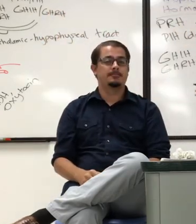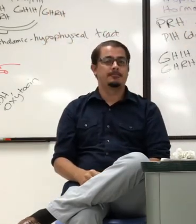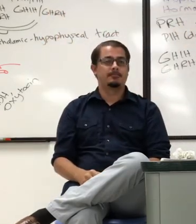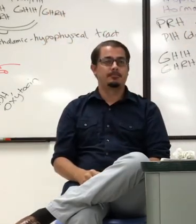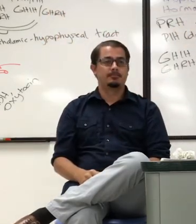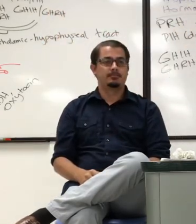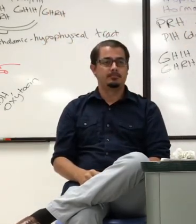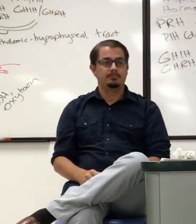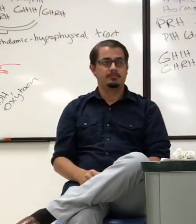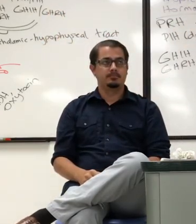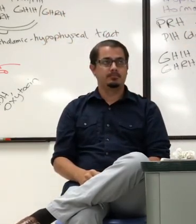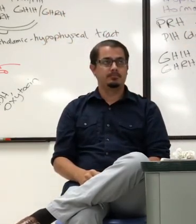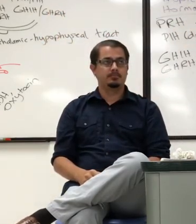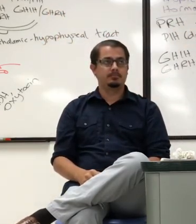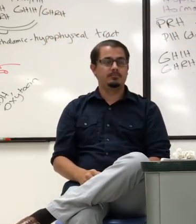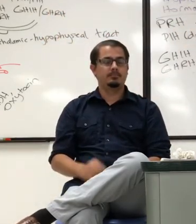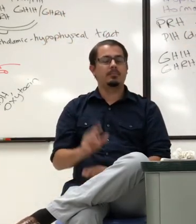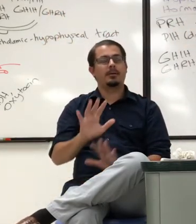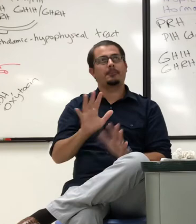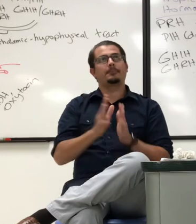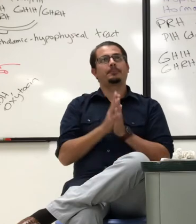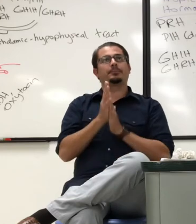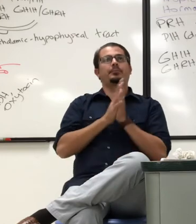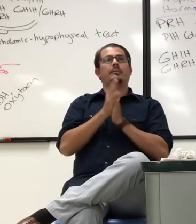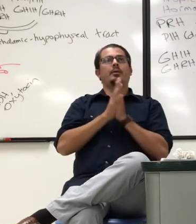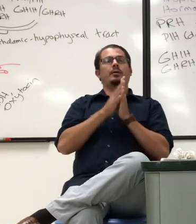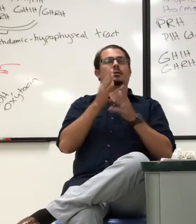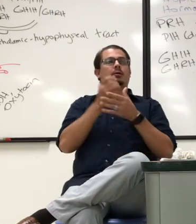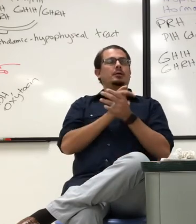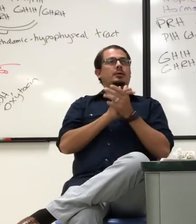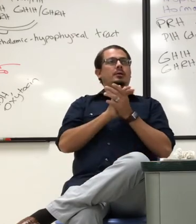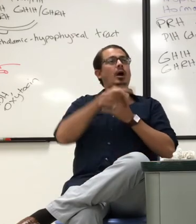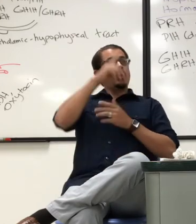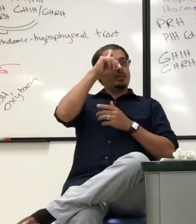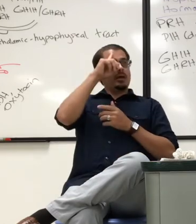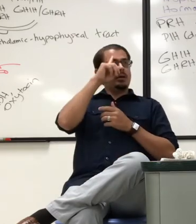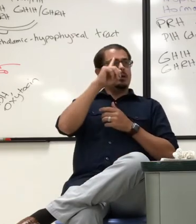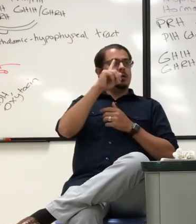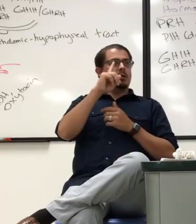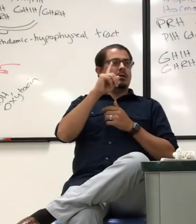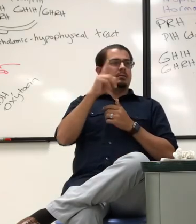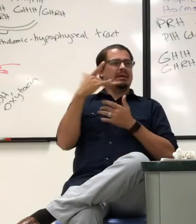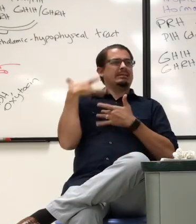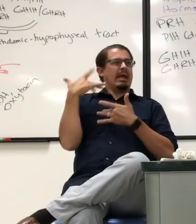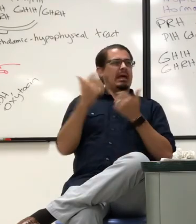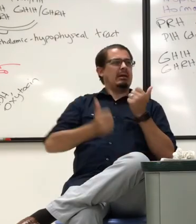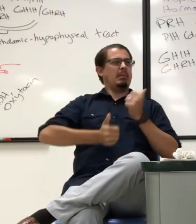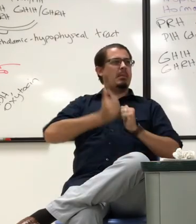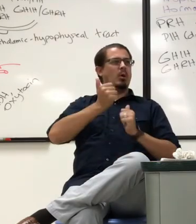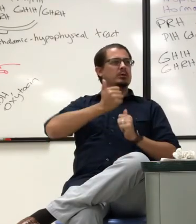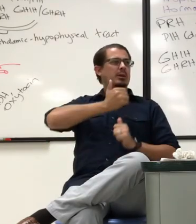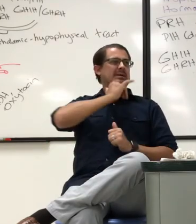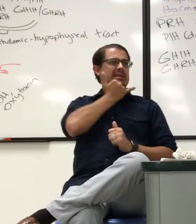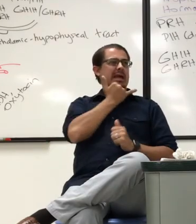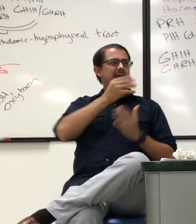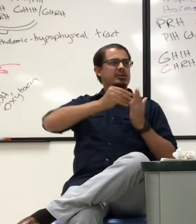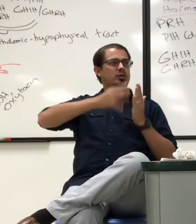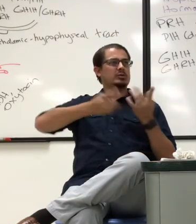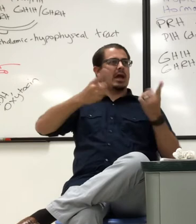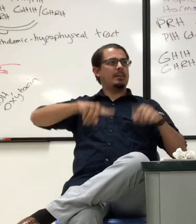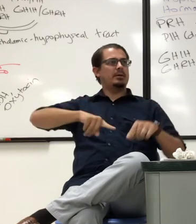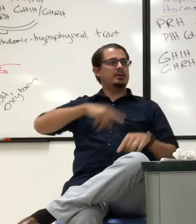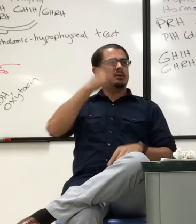So all of those, well, okay, let me put it this way. I would say the biggest mistake that students make,